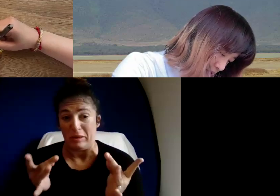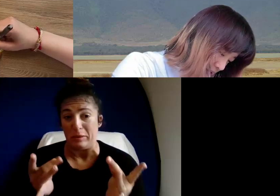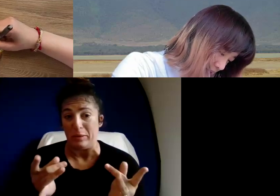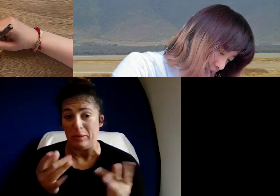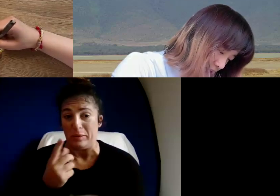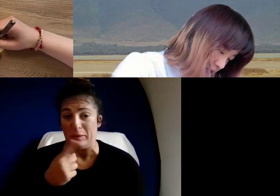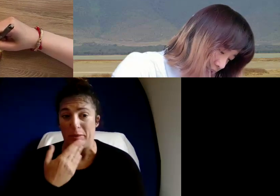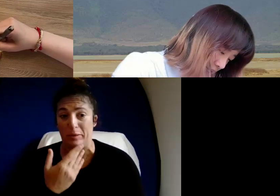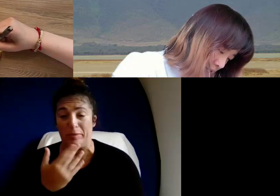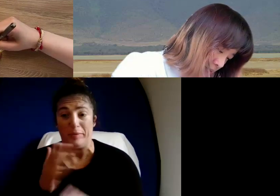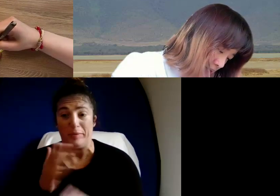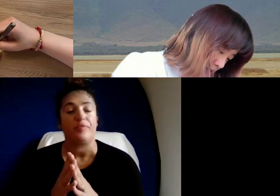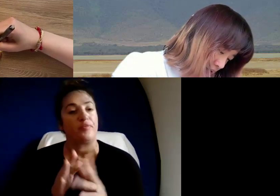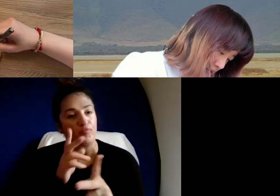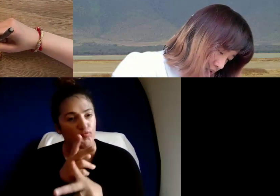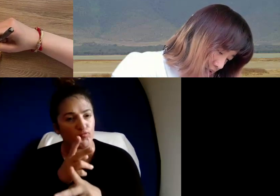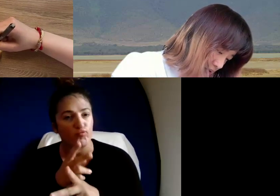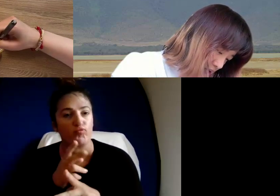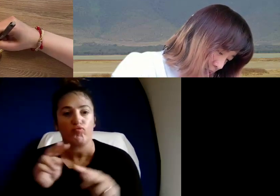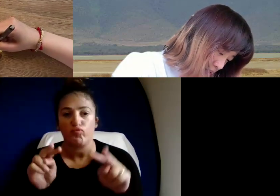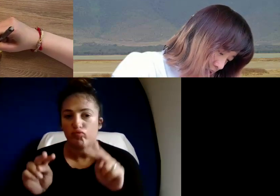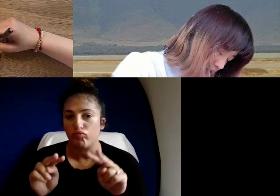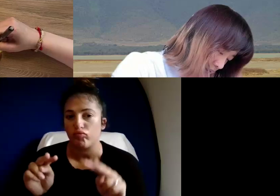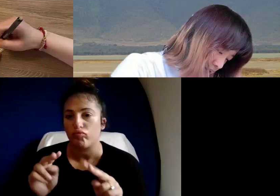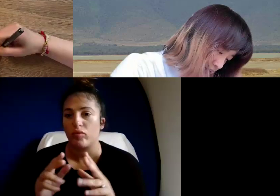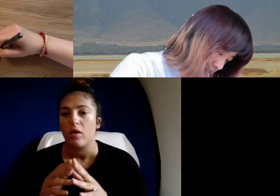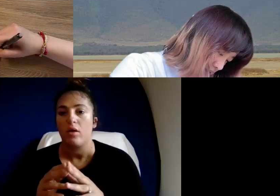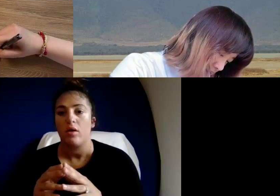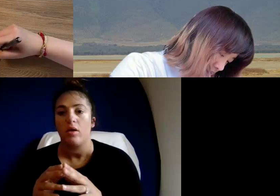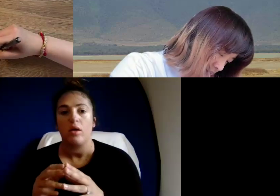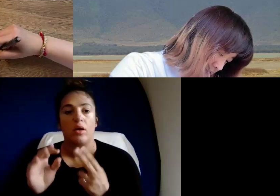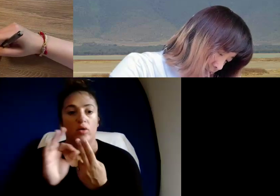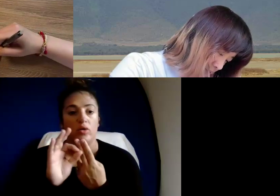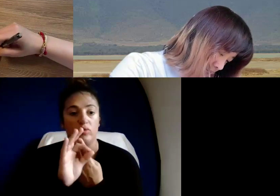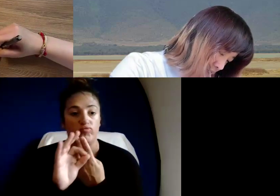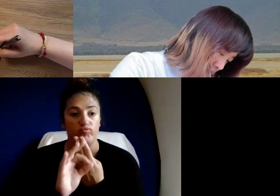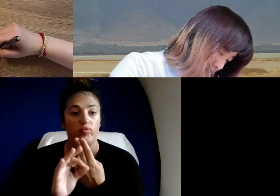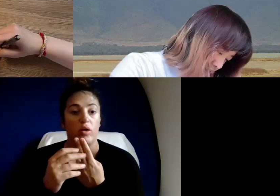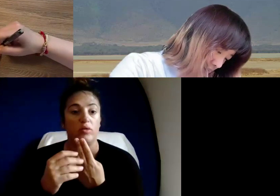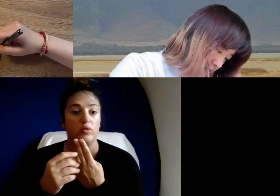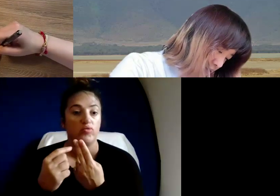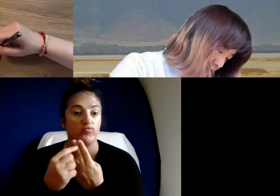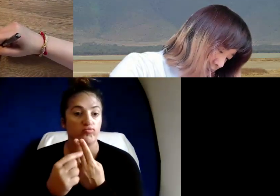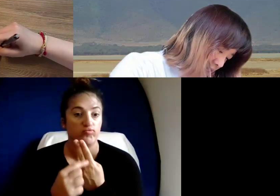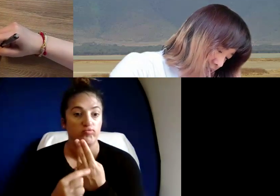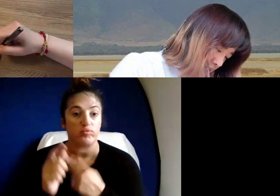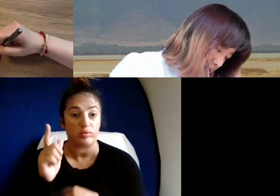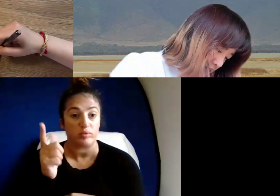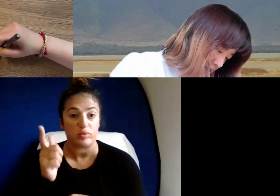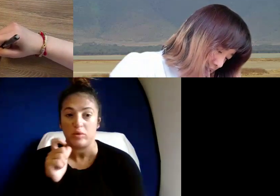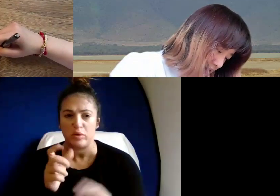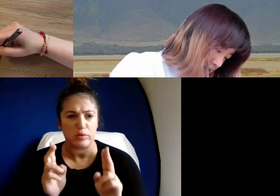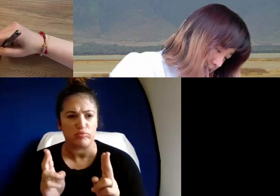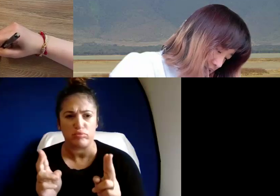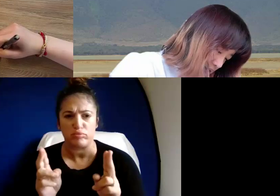Yeah, so you can take your time to poke the dots. For later, you don't have to rush